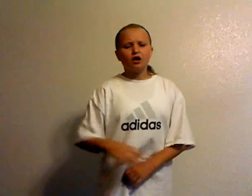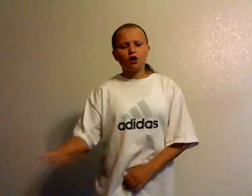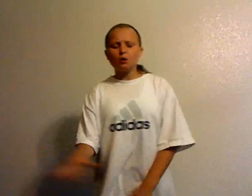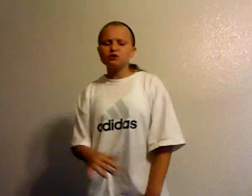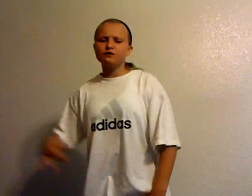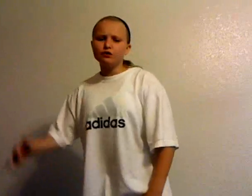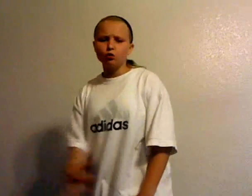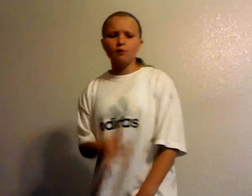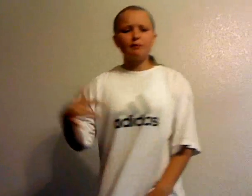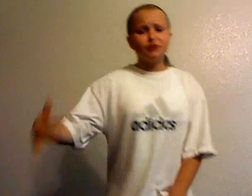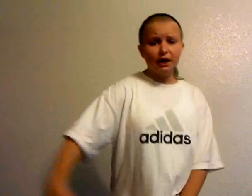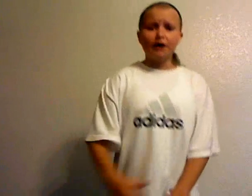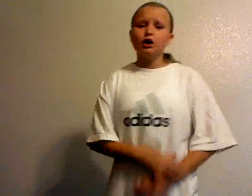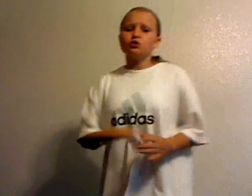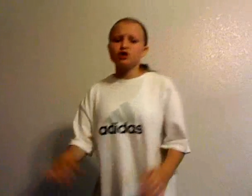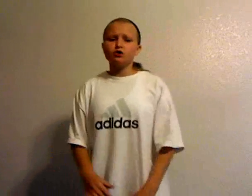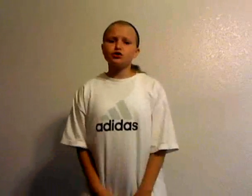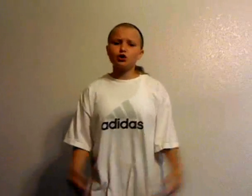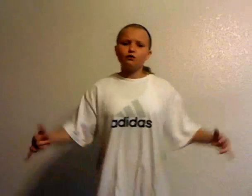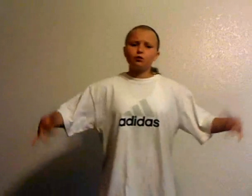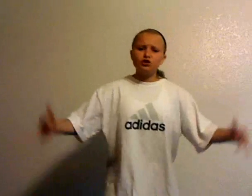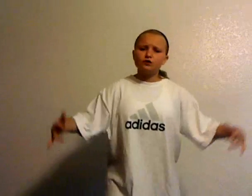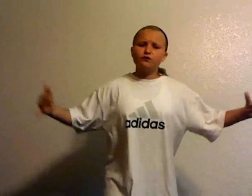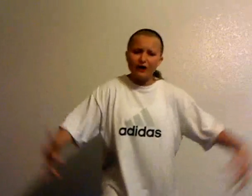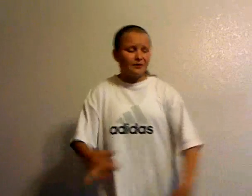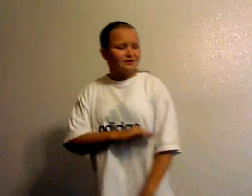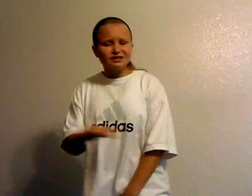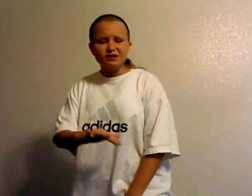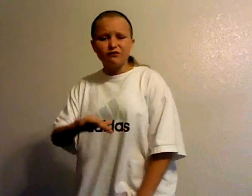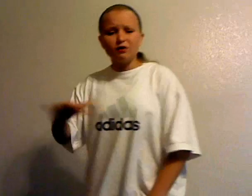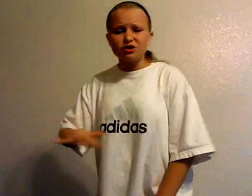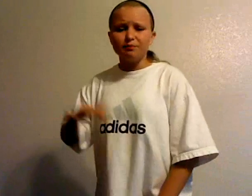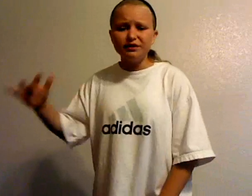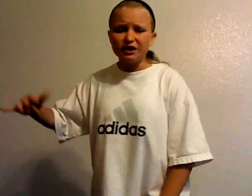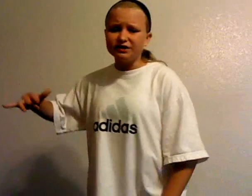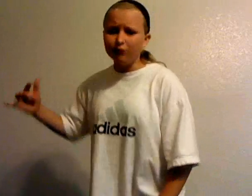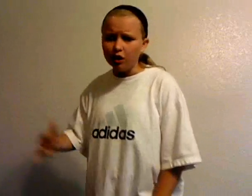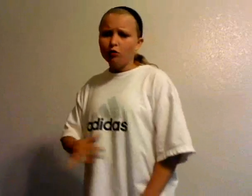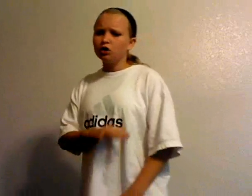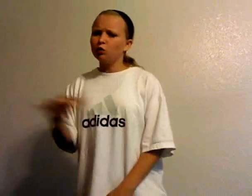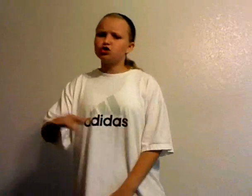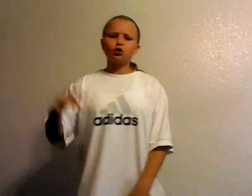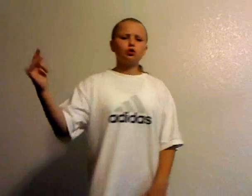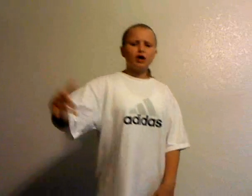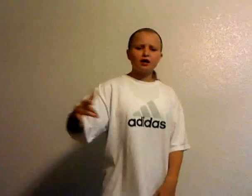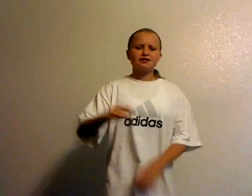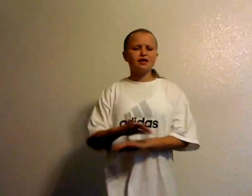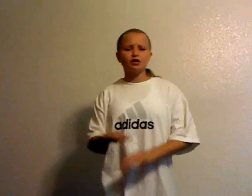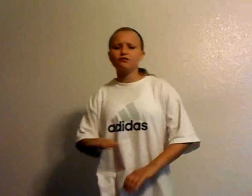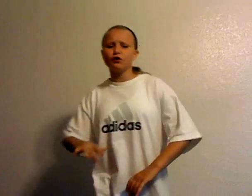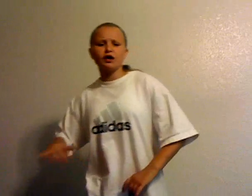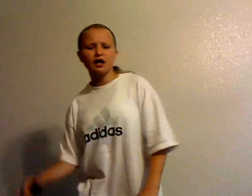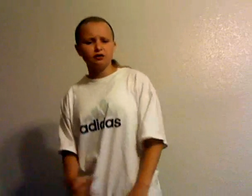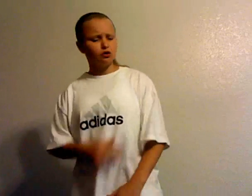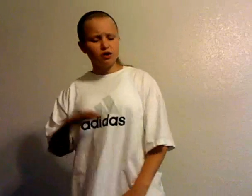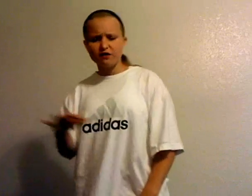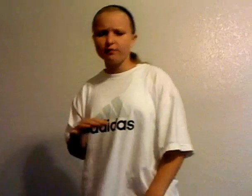Got always with you, remember that You're selling your soul for reach of your fame That's not forever to be that devil When I want you to go to hell, cause they ain't afraid of my life